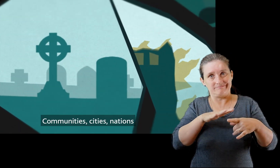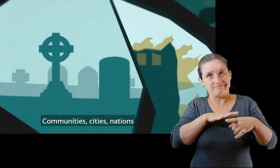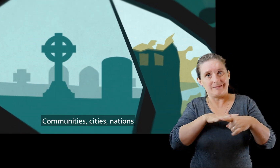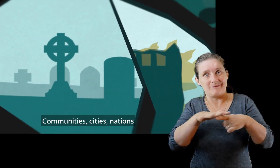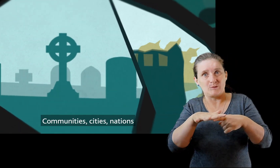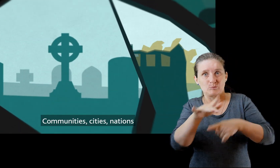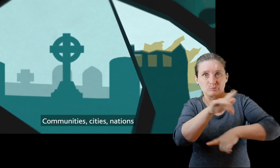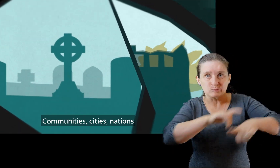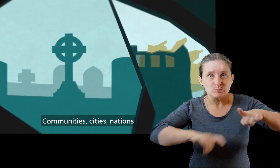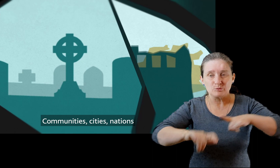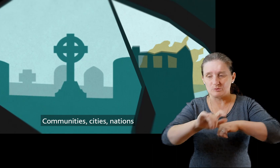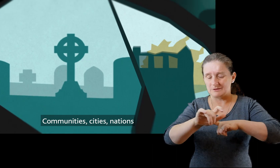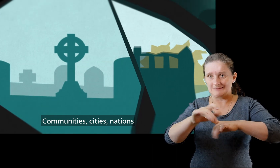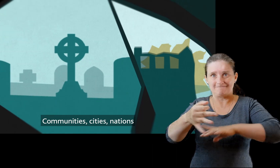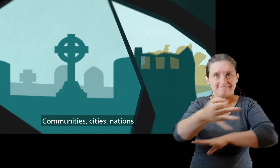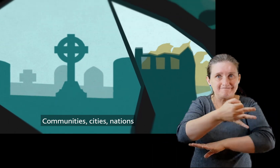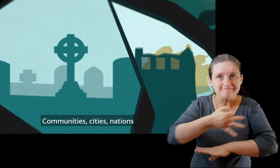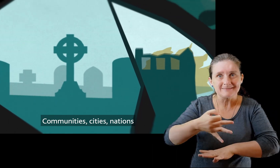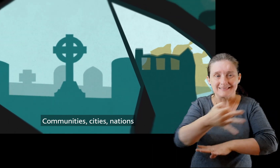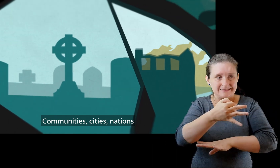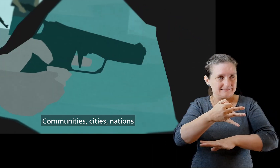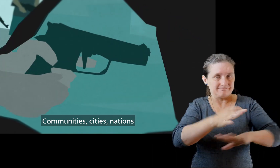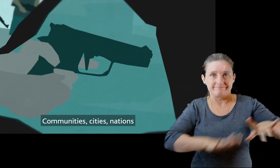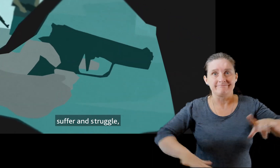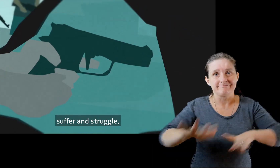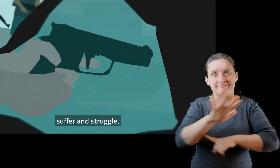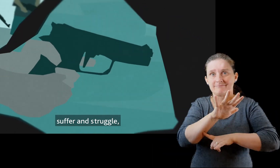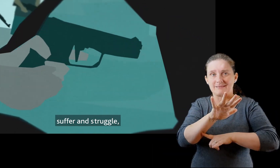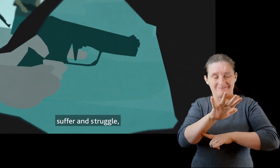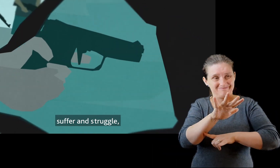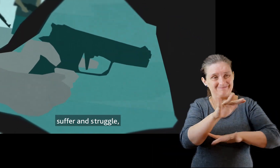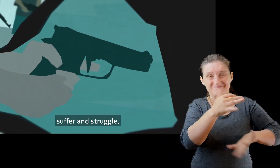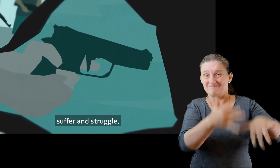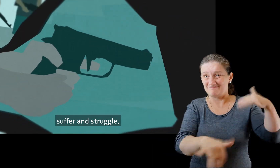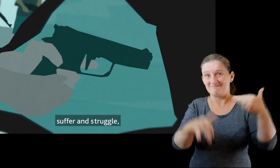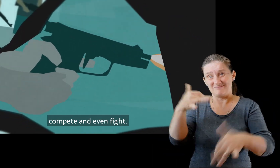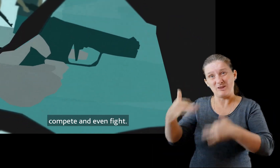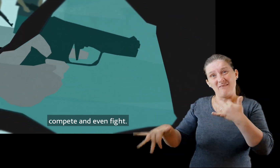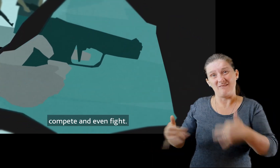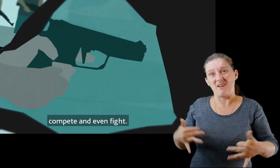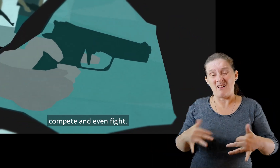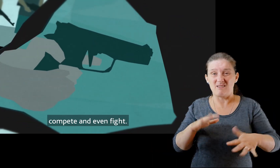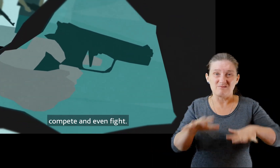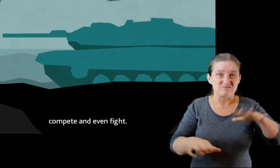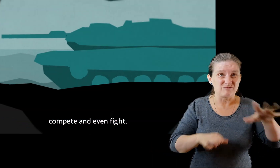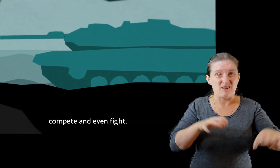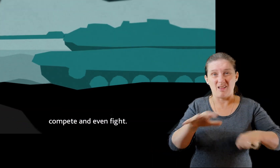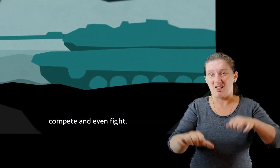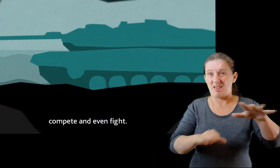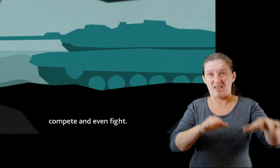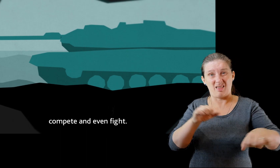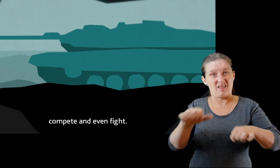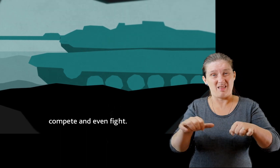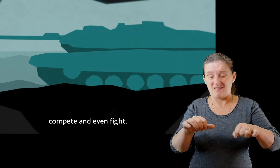Communities, cities, nations suffer and struggle, compete, and even fight.